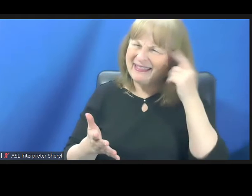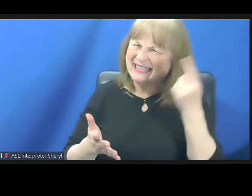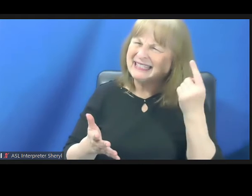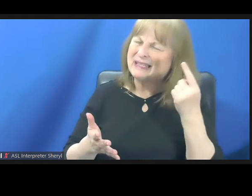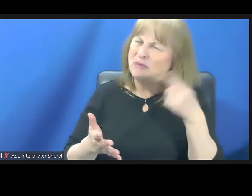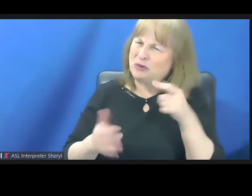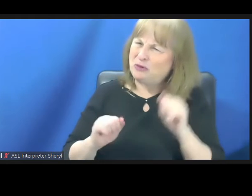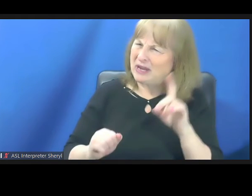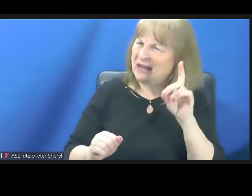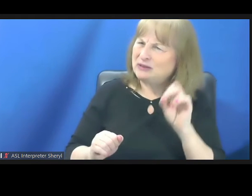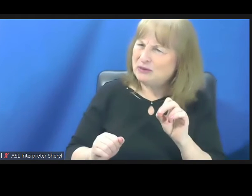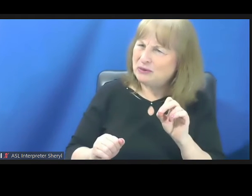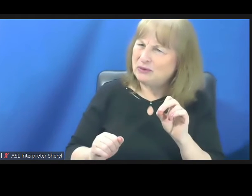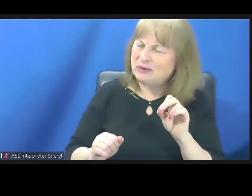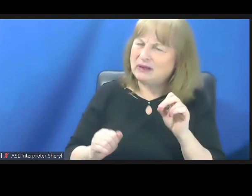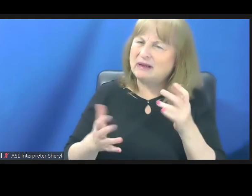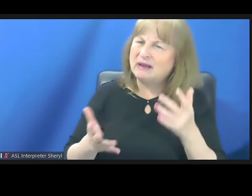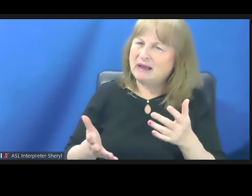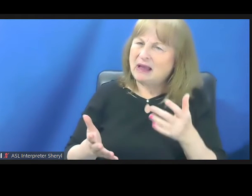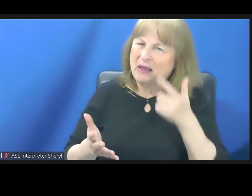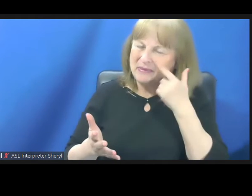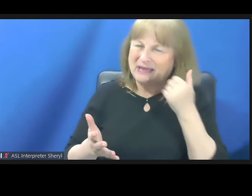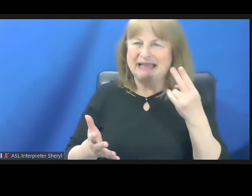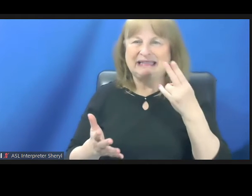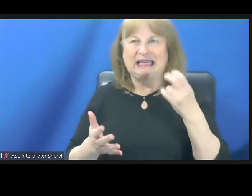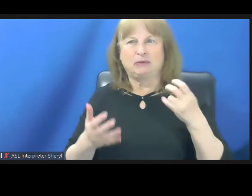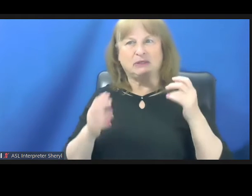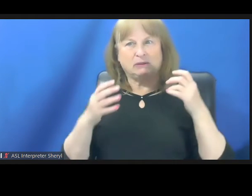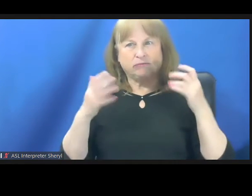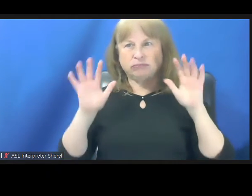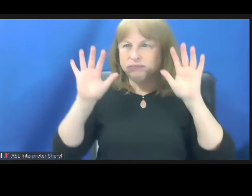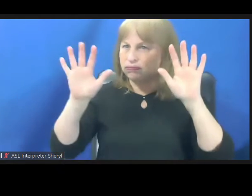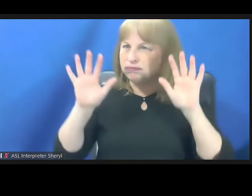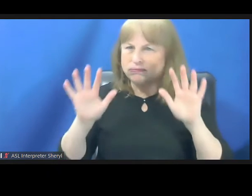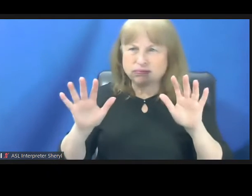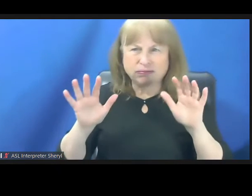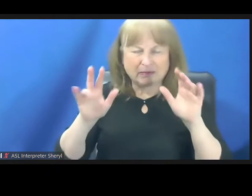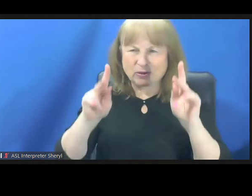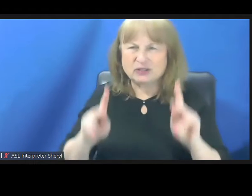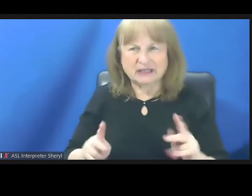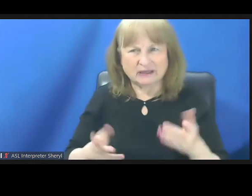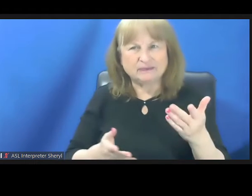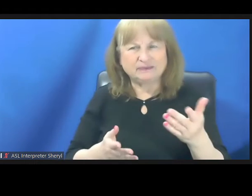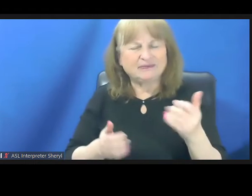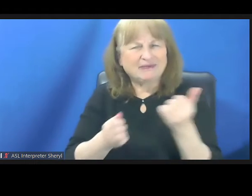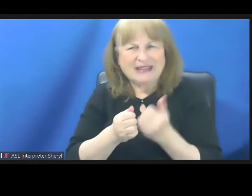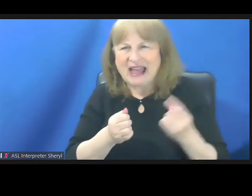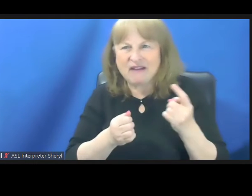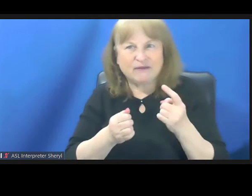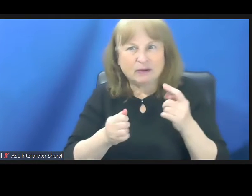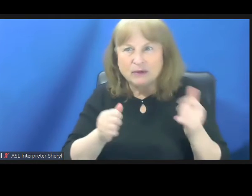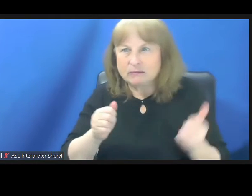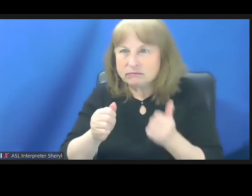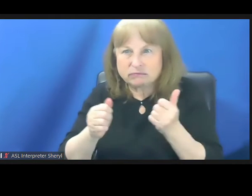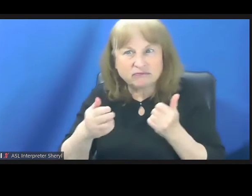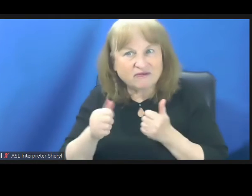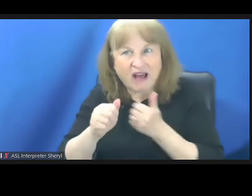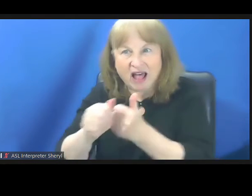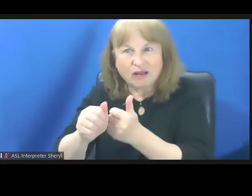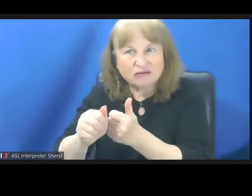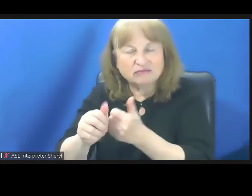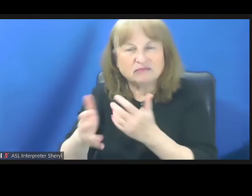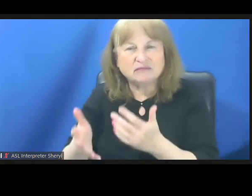And because he was such an extraordinary figure, everyone went along with it. And